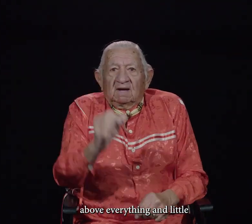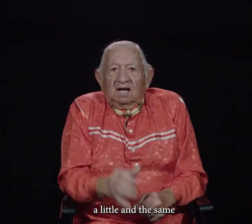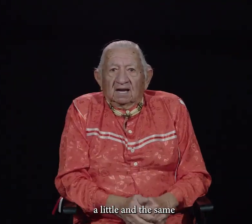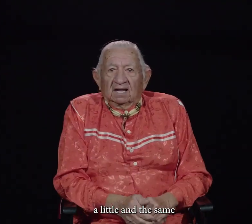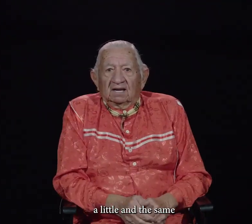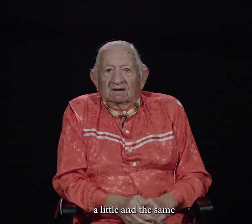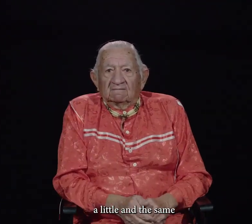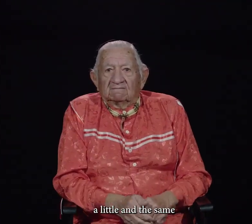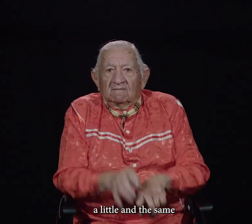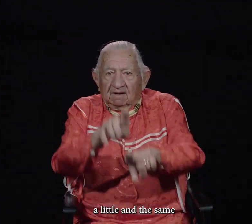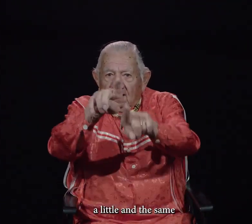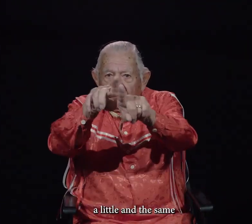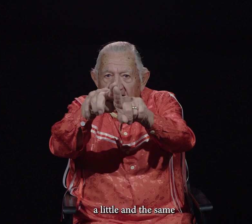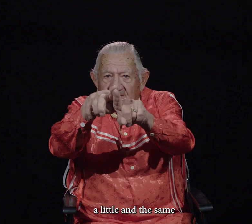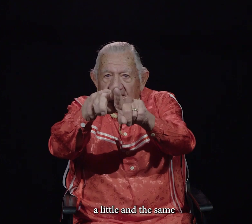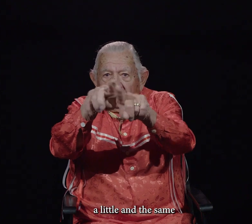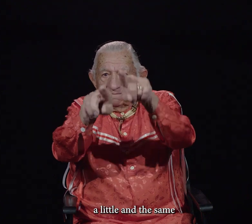and little. And the same